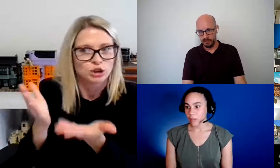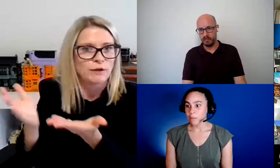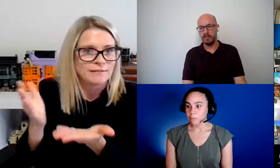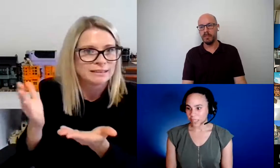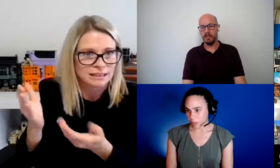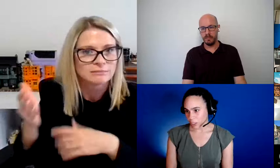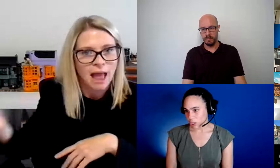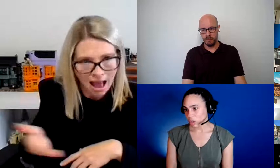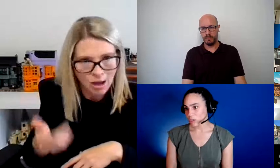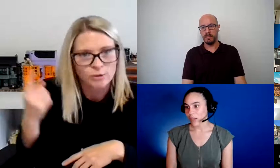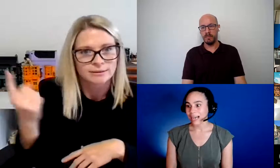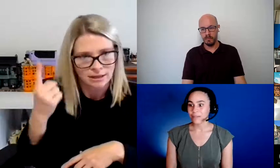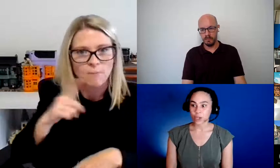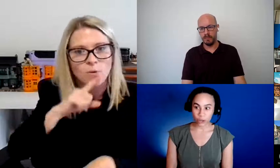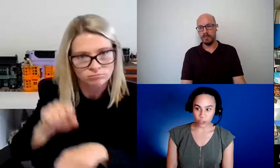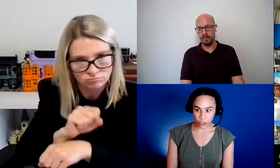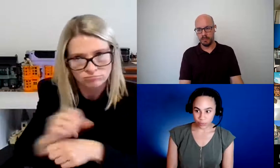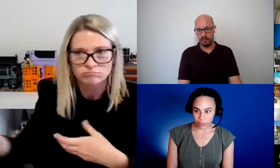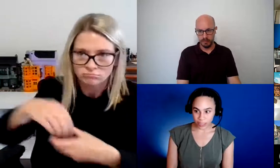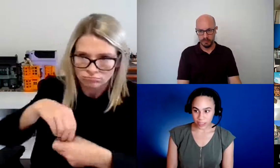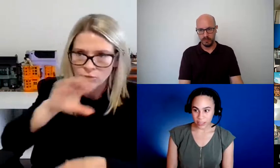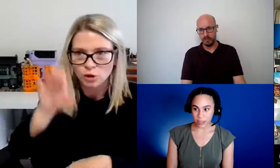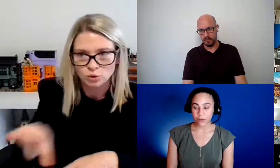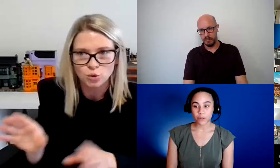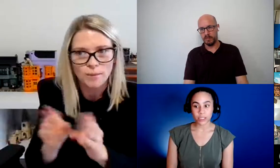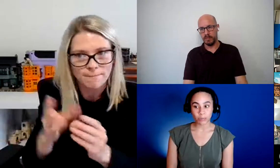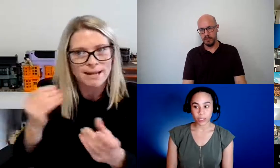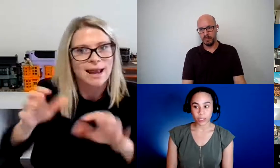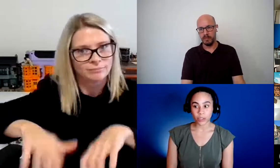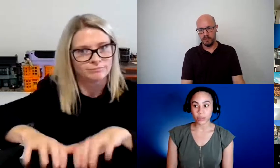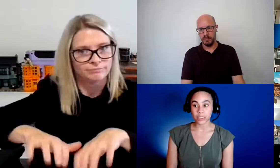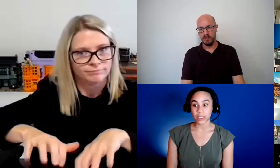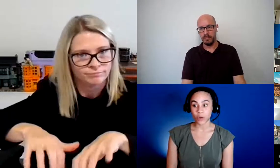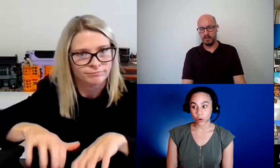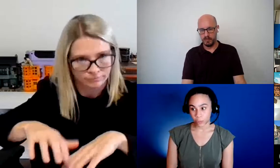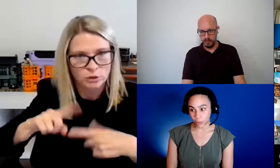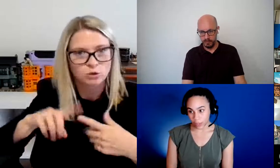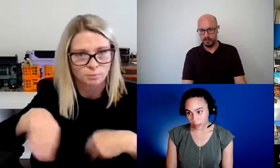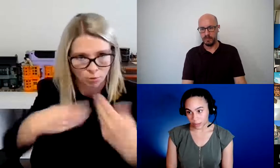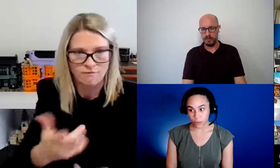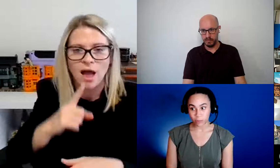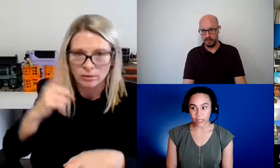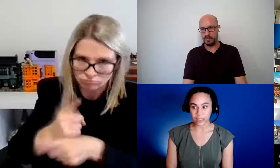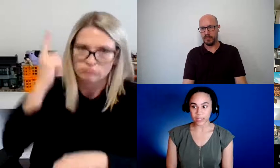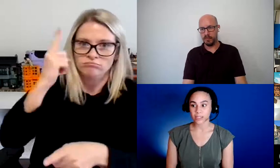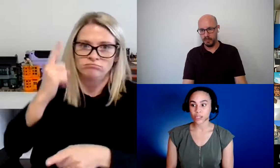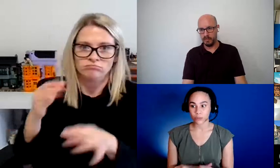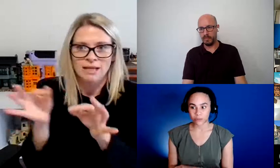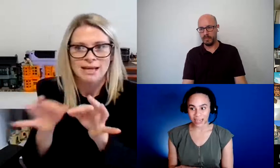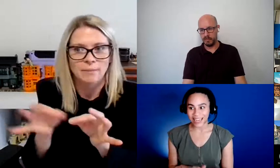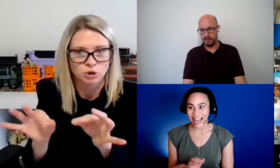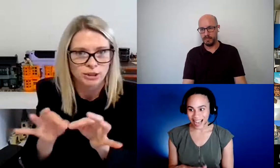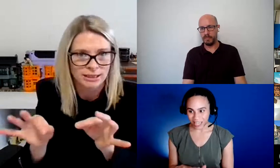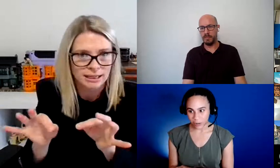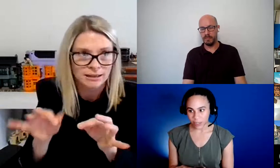meaning we should also have cart services for someone who is incorporated in the Zoom meetings to provide accurate